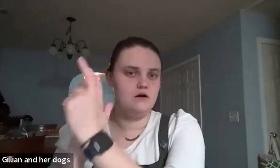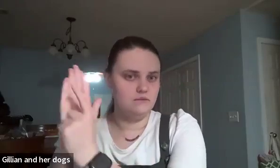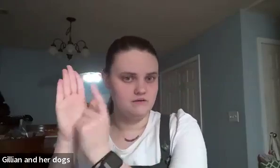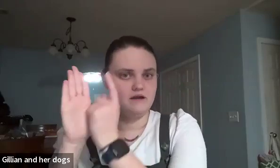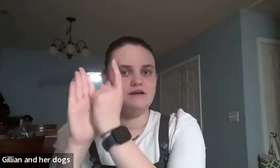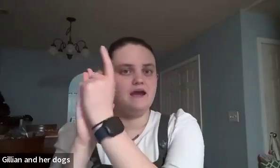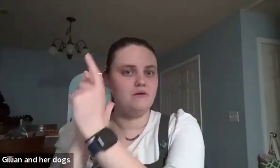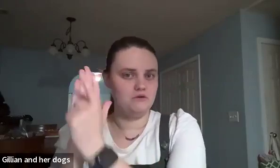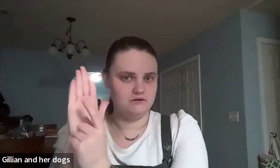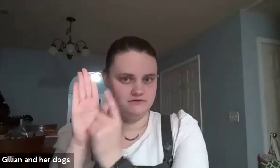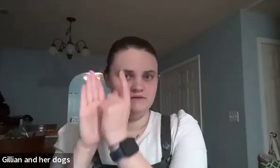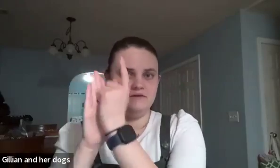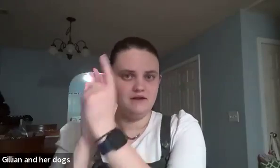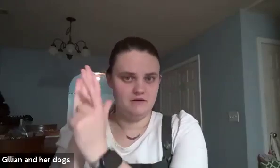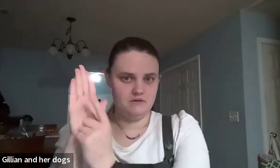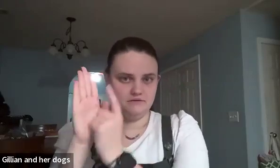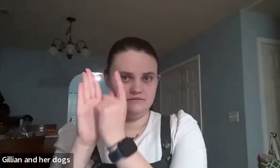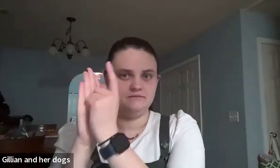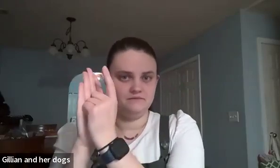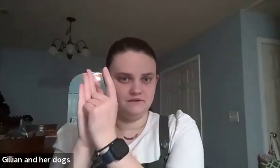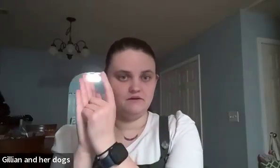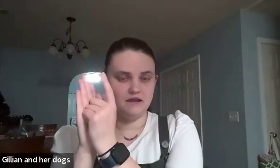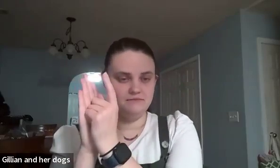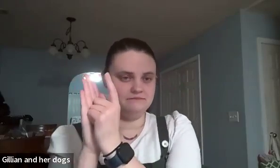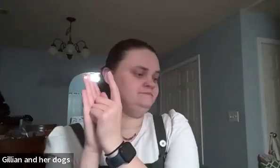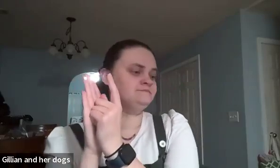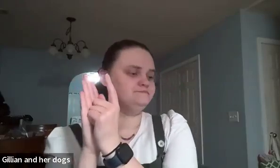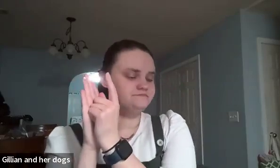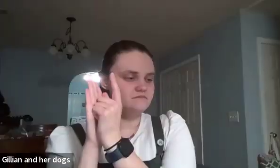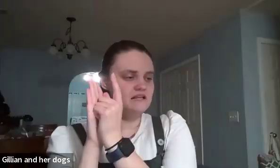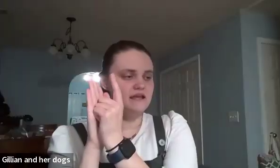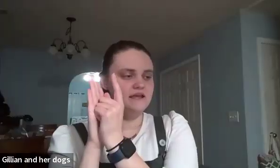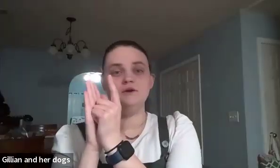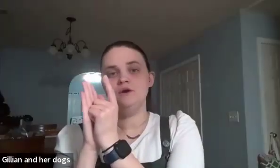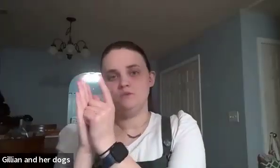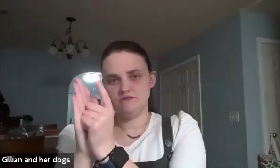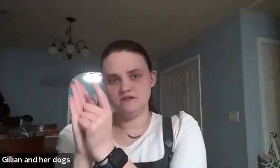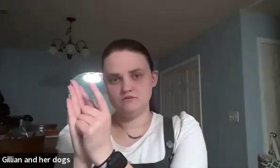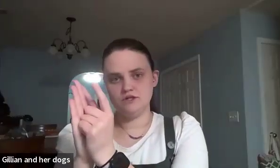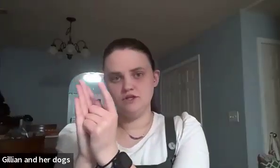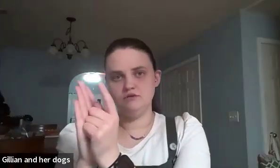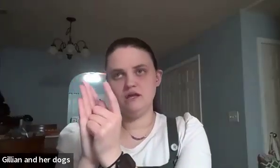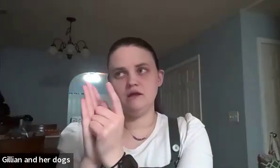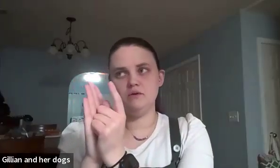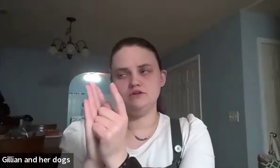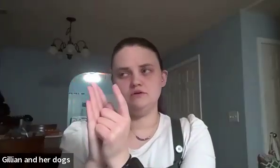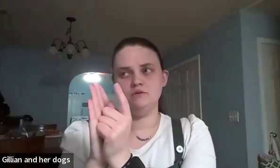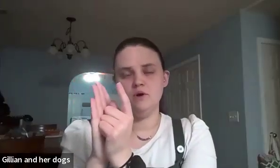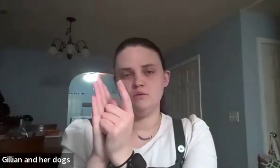all the way around. Hour, hour. All right? And with this one, you can do where